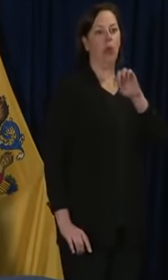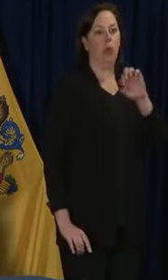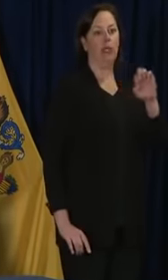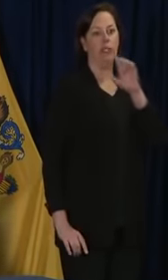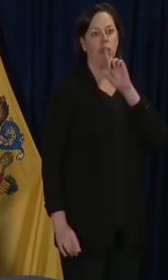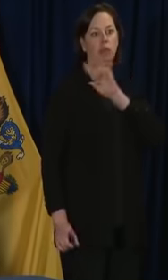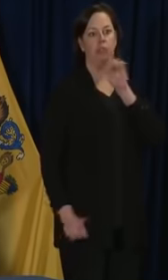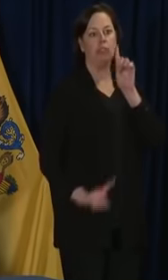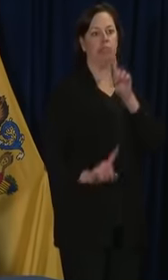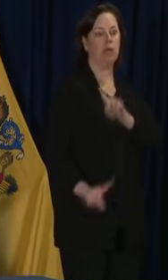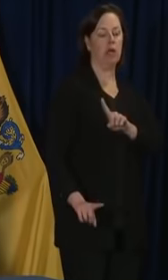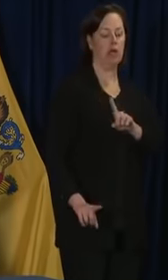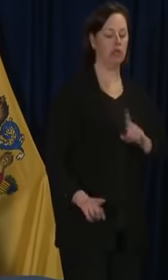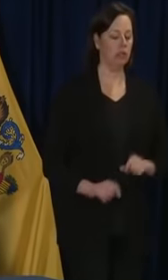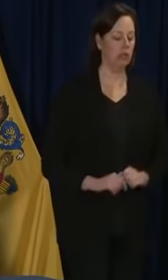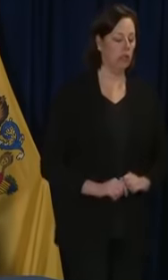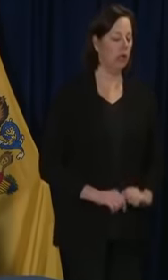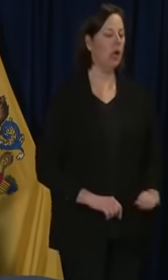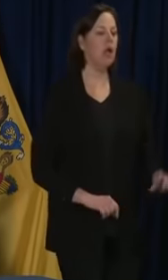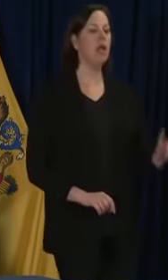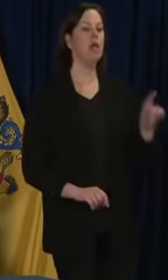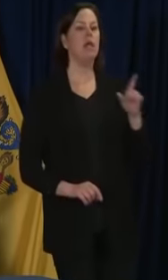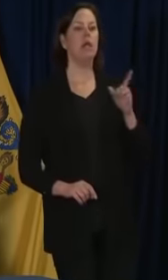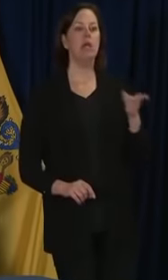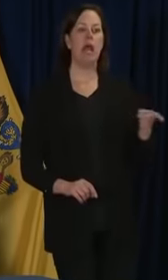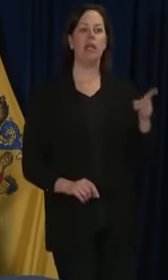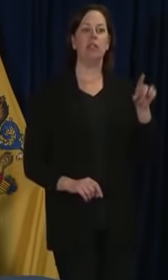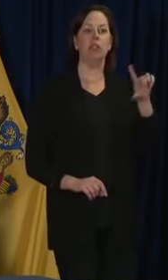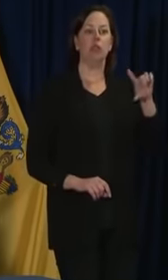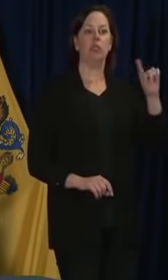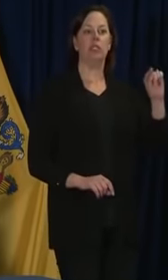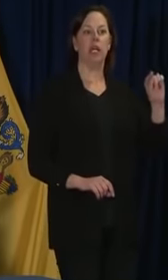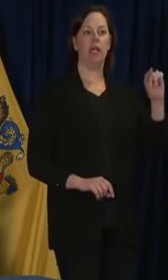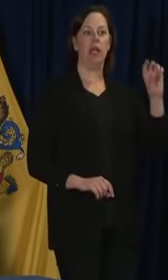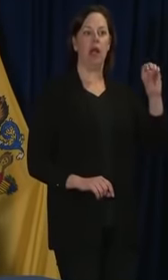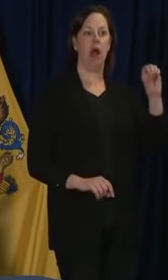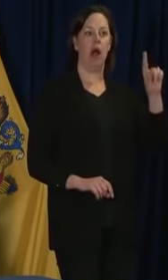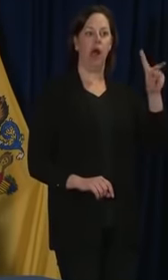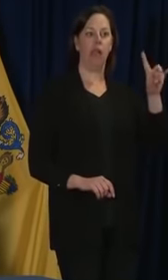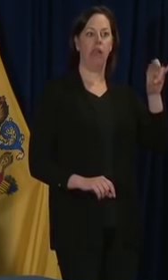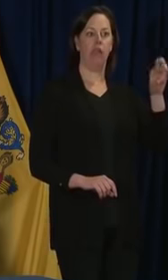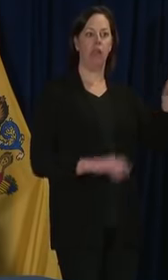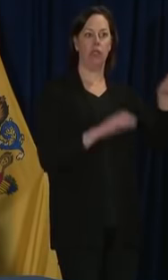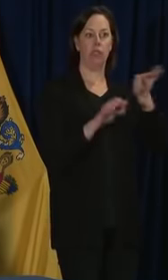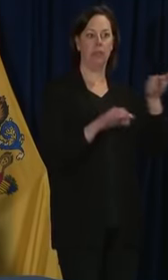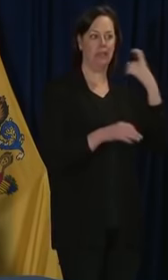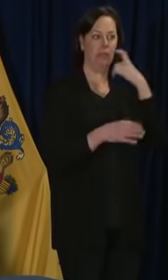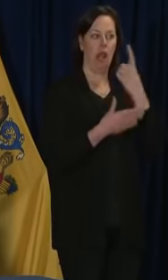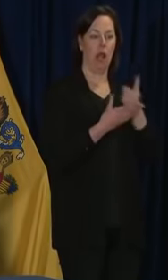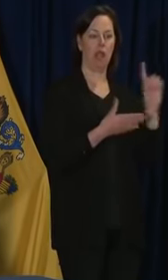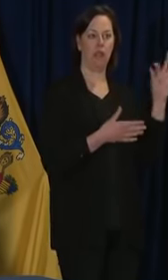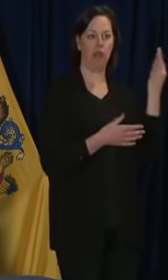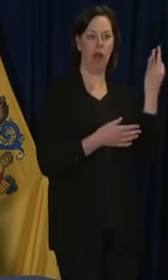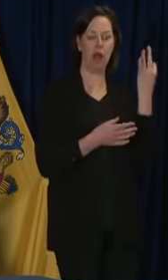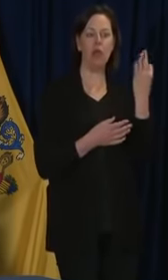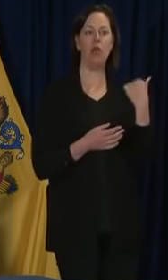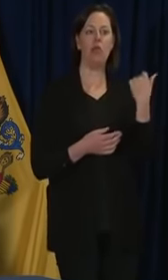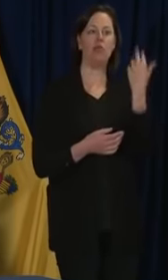on Friday, and I think Sheila was saying quite well before I spoke on Friday and over the weekend, to make sure we had the food